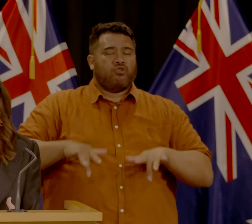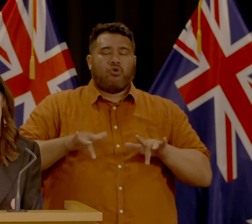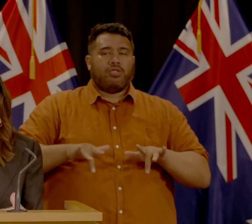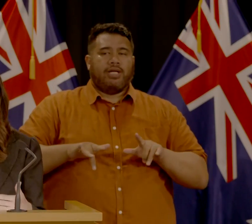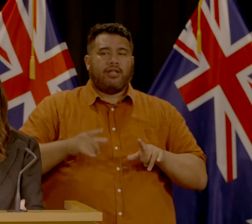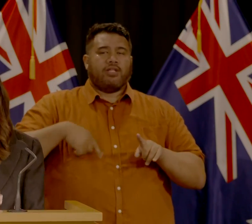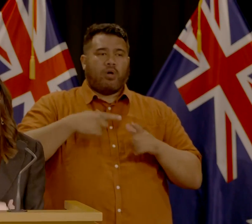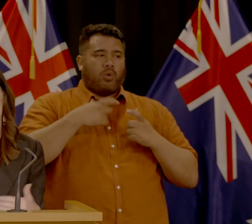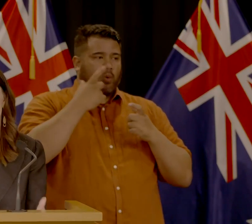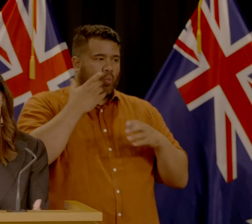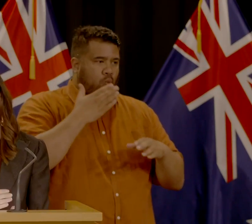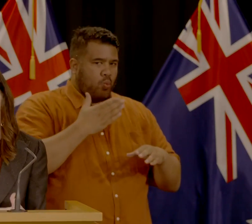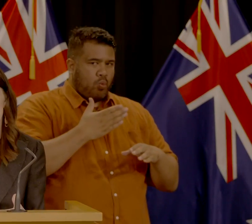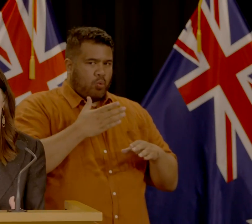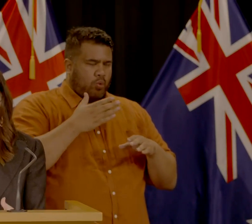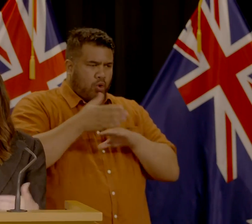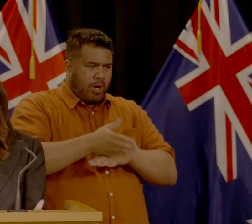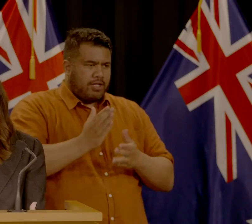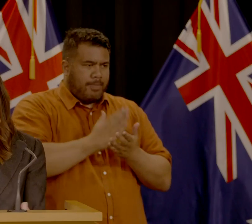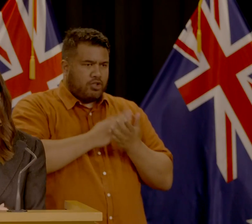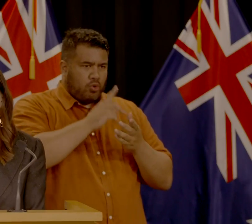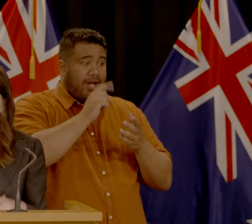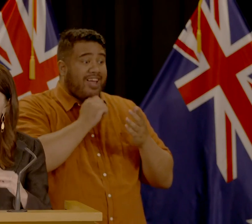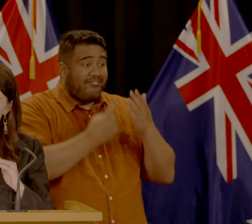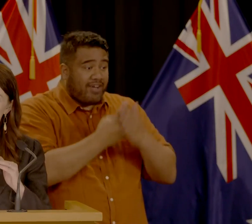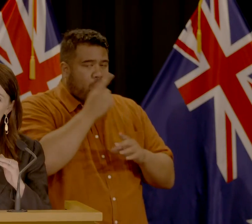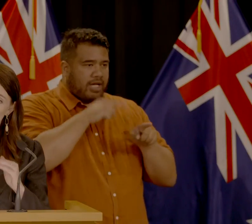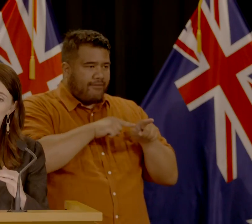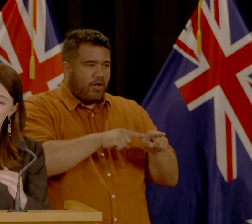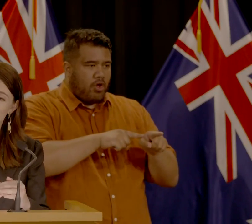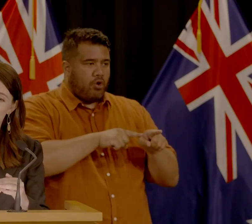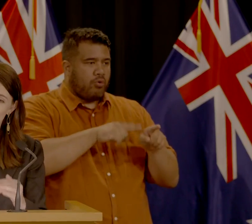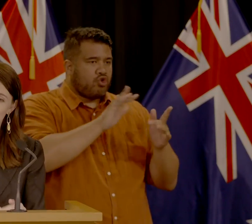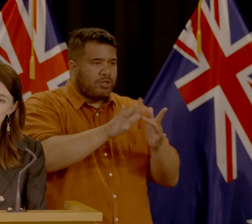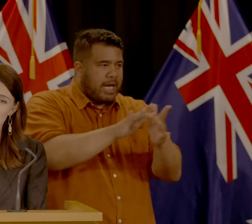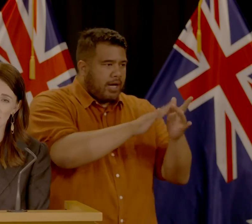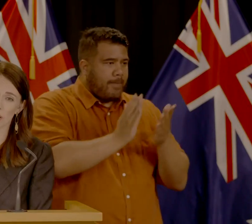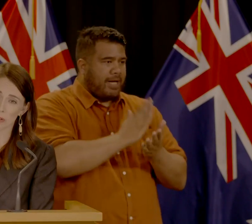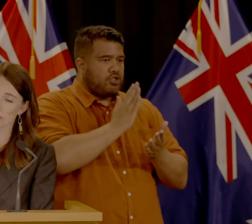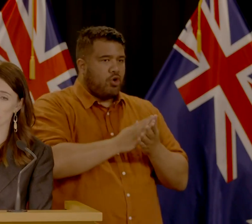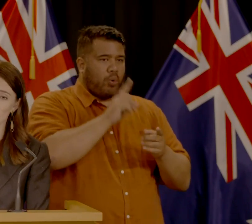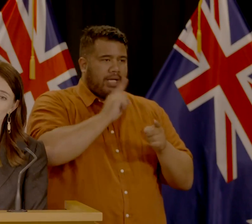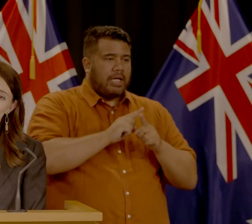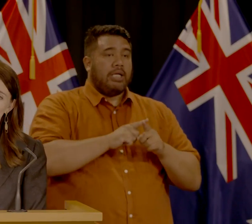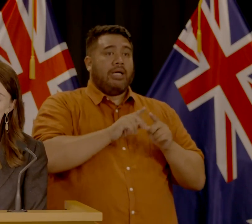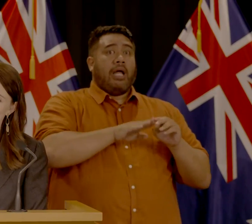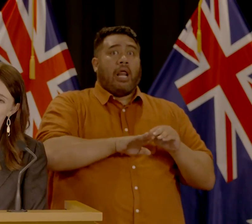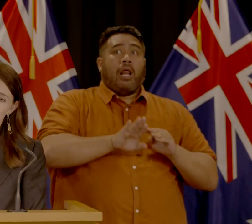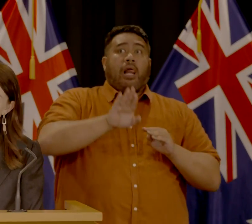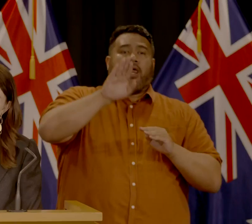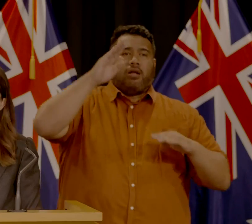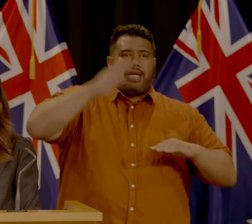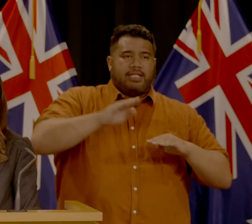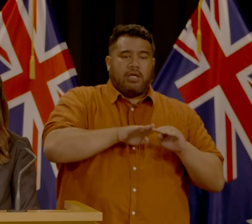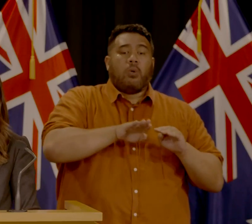to maintain 100% contact tracing as we go. That is how we flatten the curve. That's how we move from a tidal wave